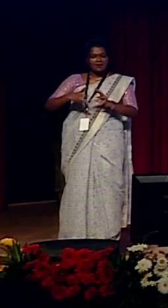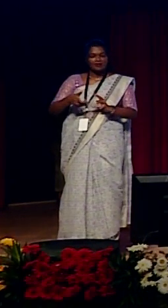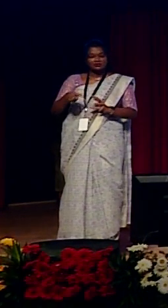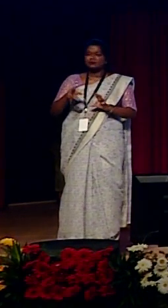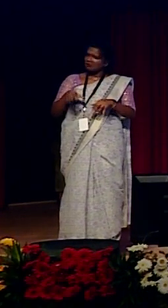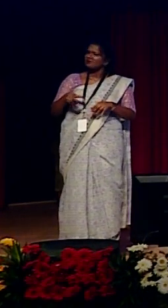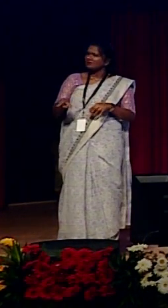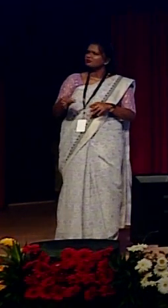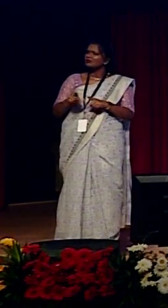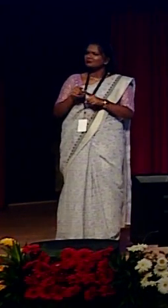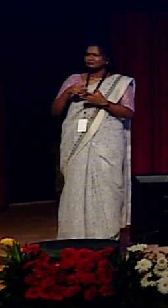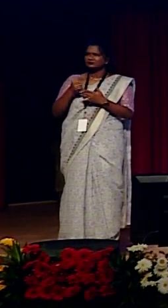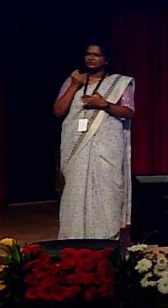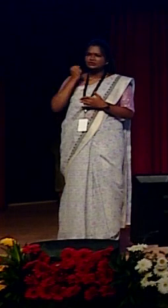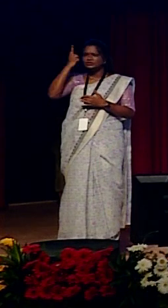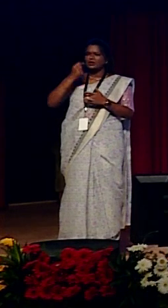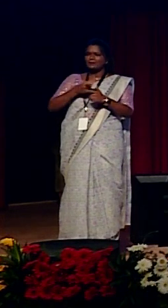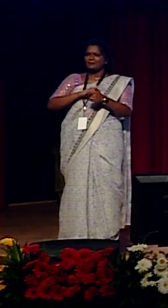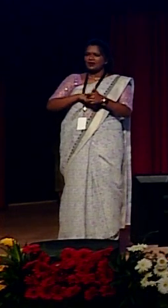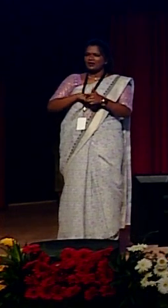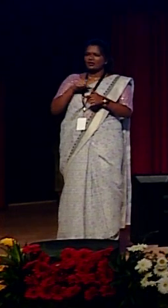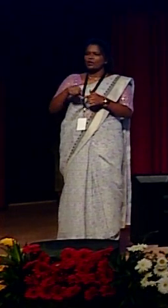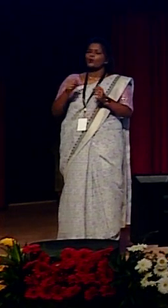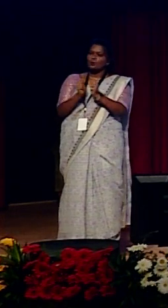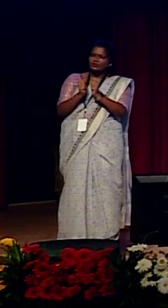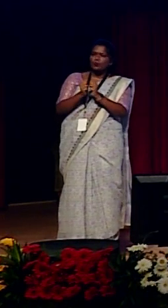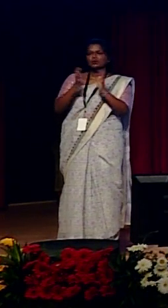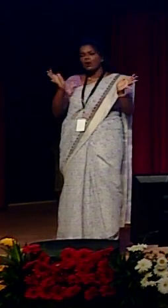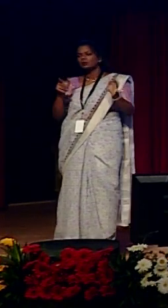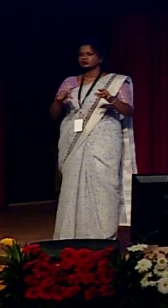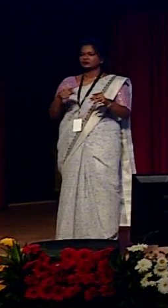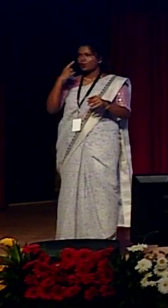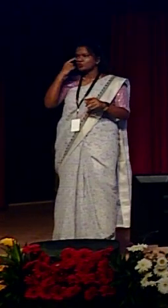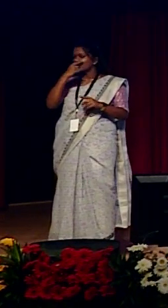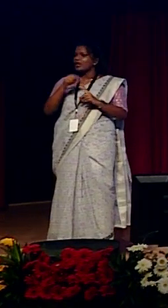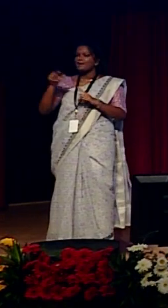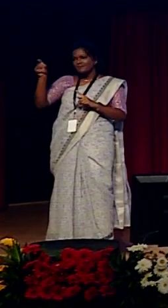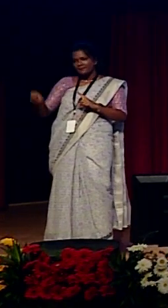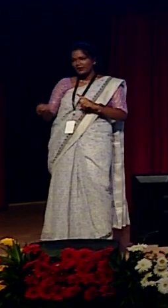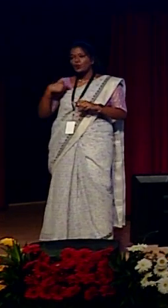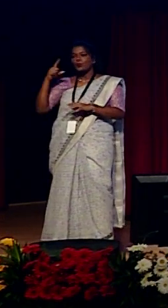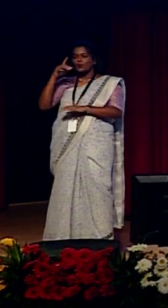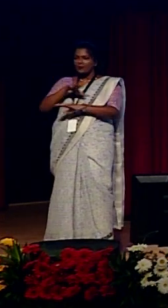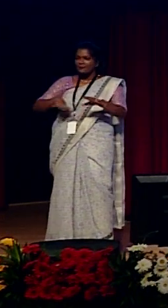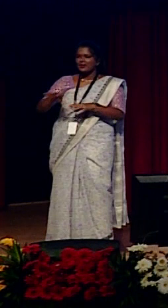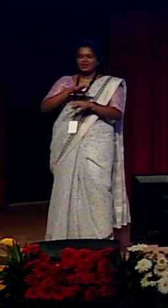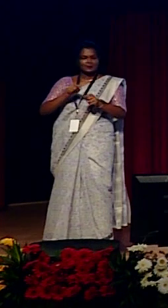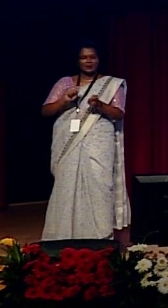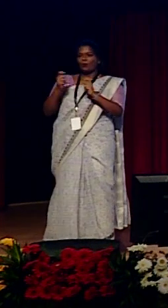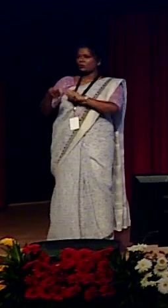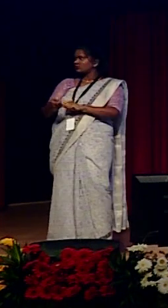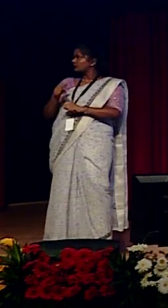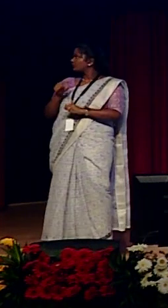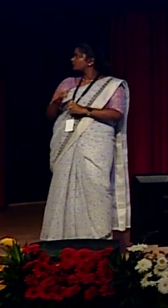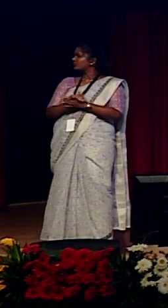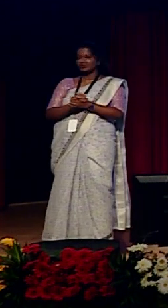these can be utilized by students with and without visual impairment. We then plan to convert this